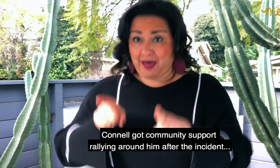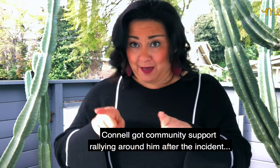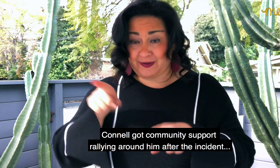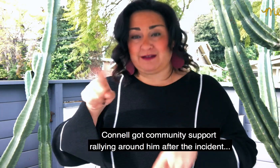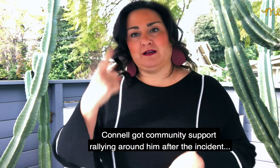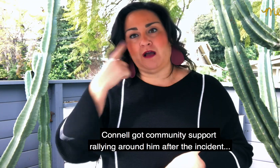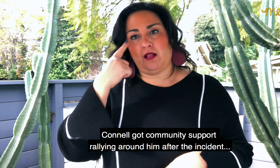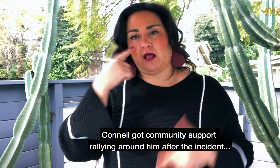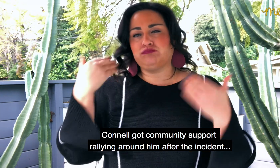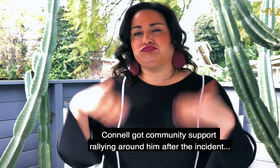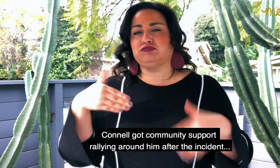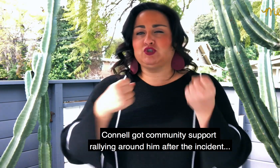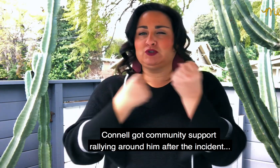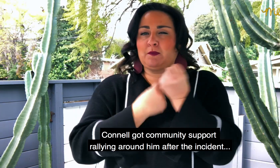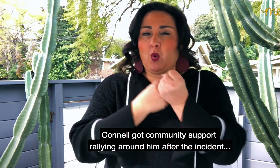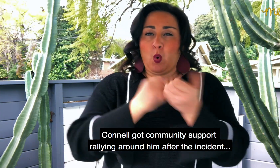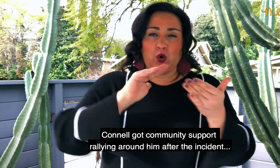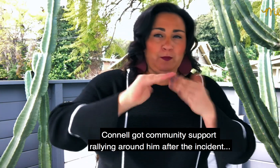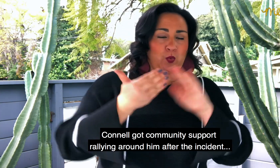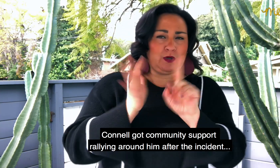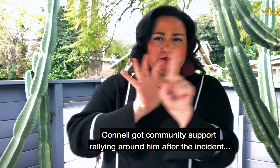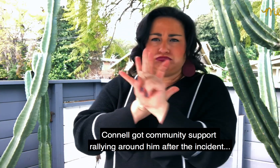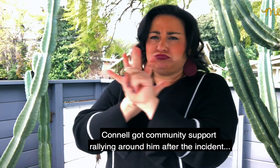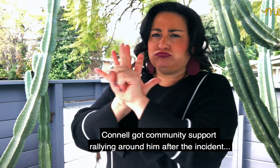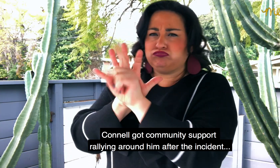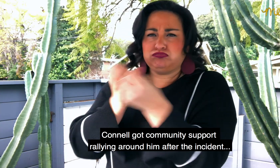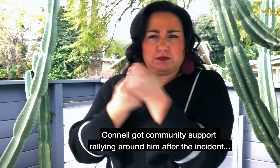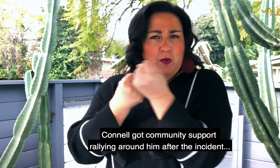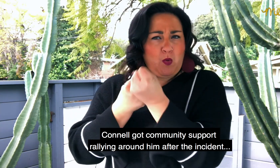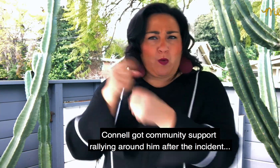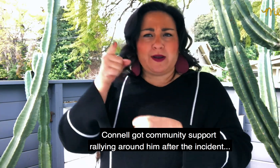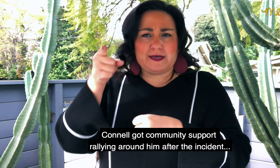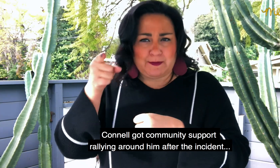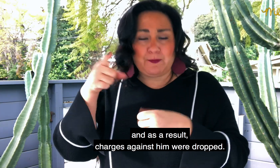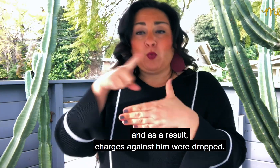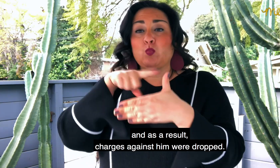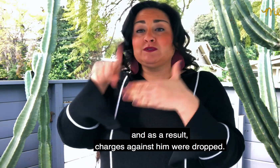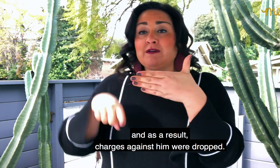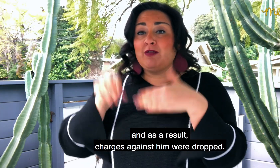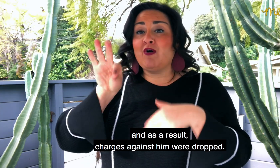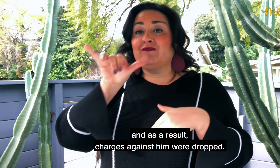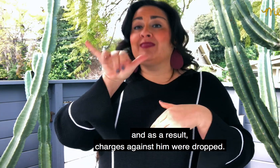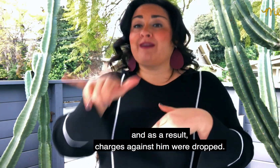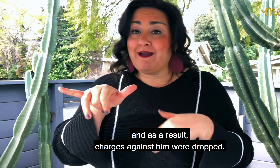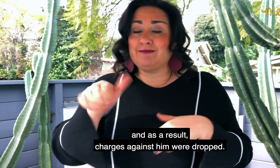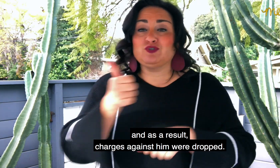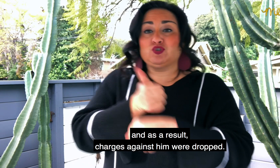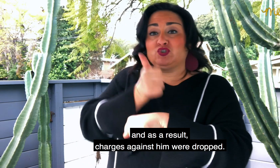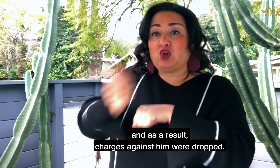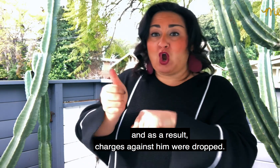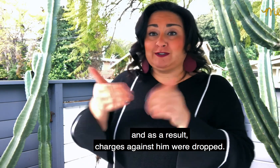Connell got community support rallying around him after the incident, and as a result, charges against him were